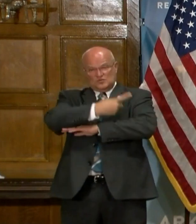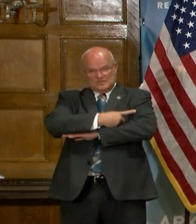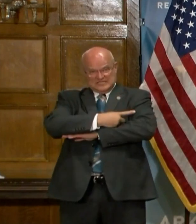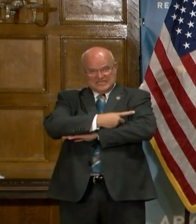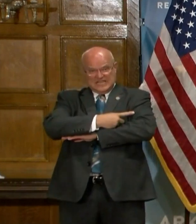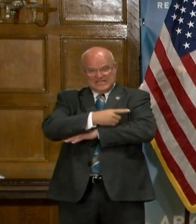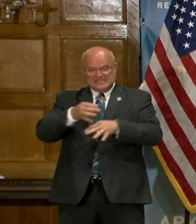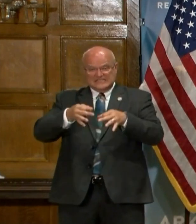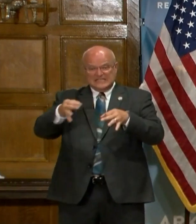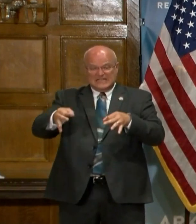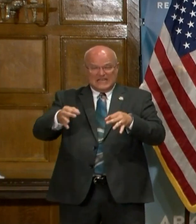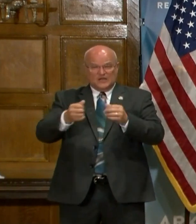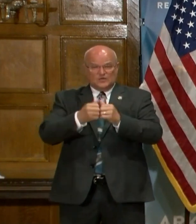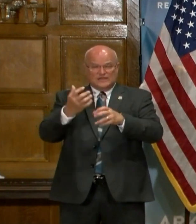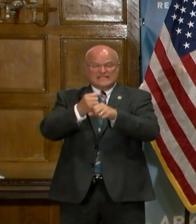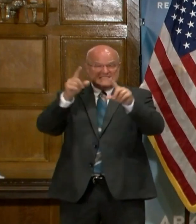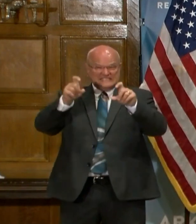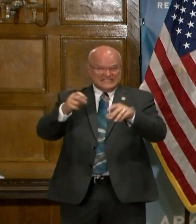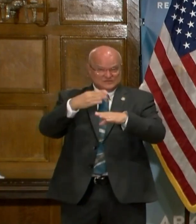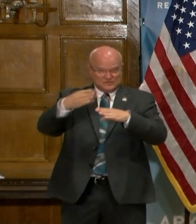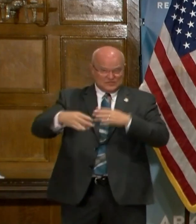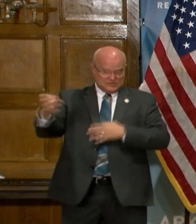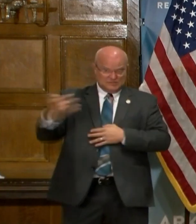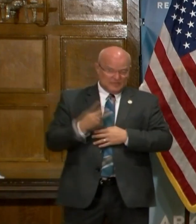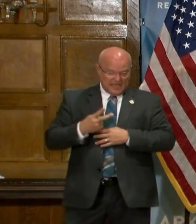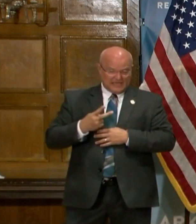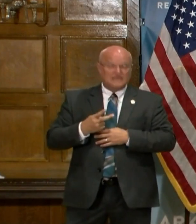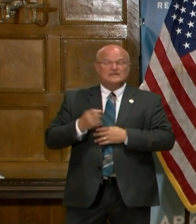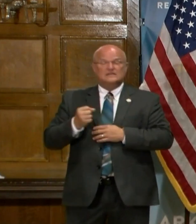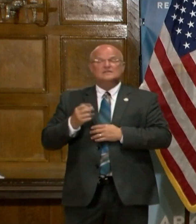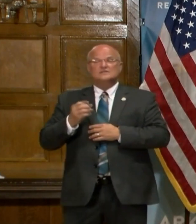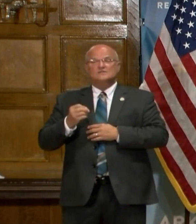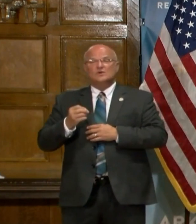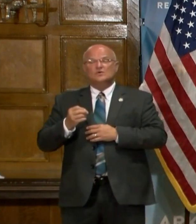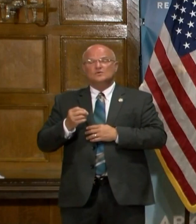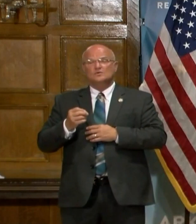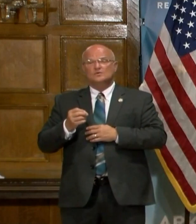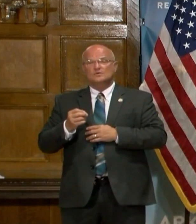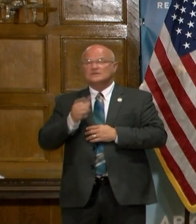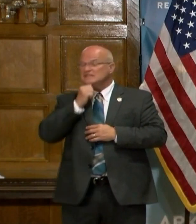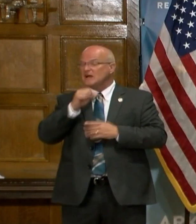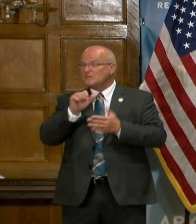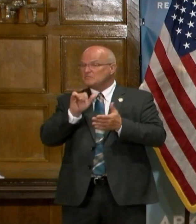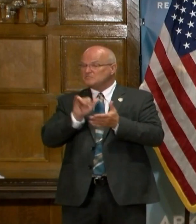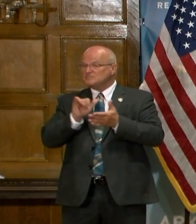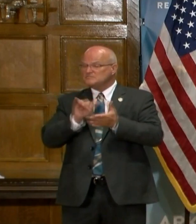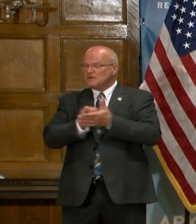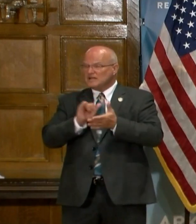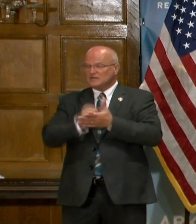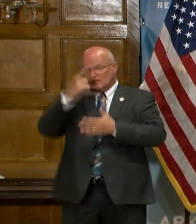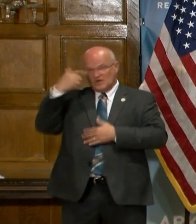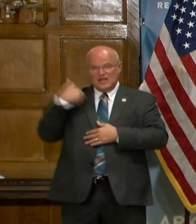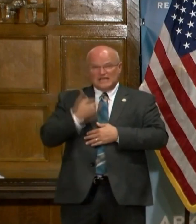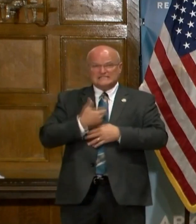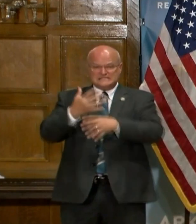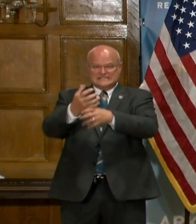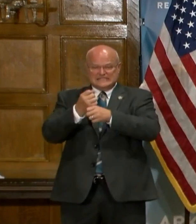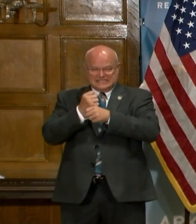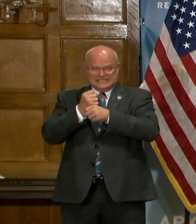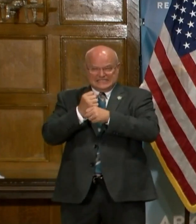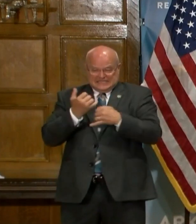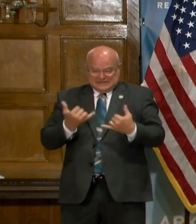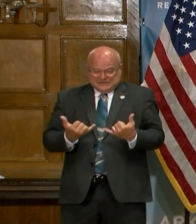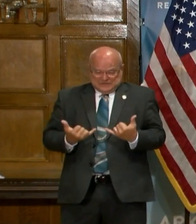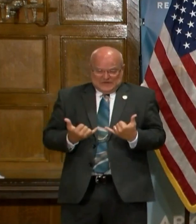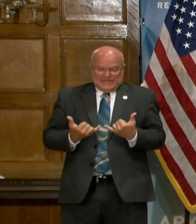days delay in getting test results back. It's not possible for us to ascertain